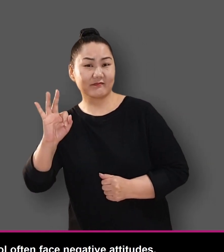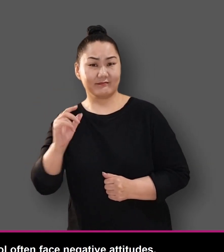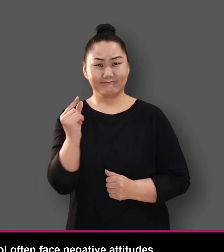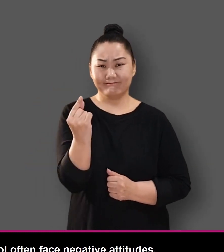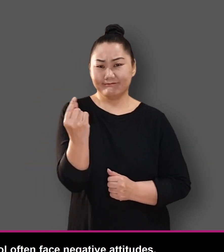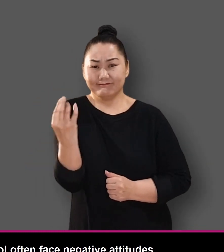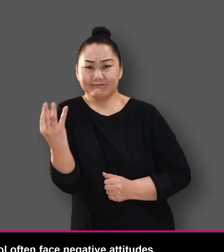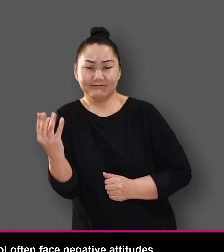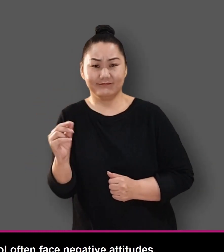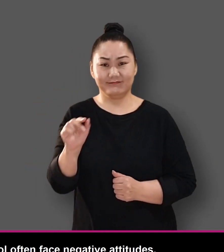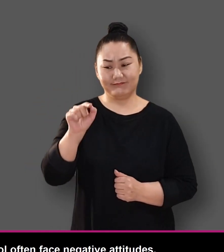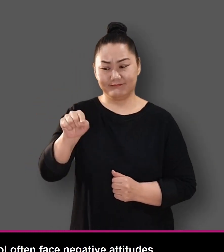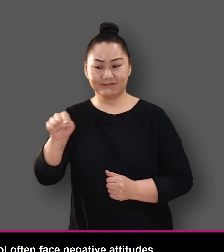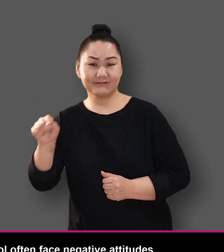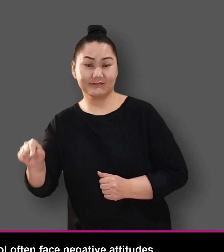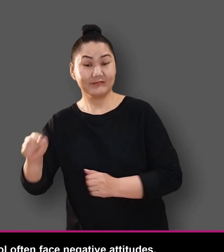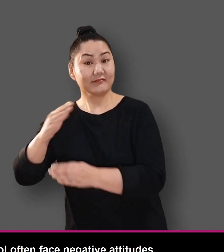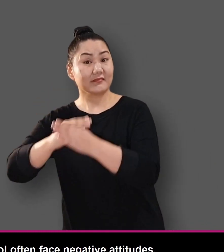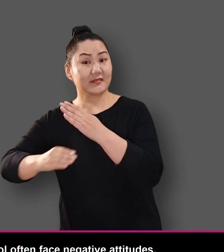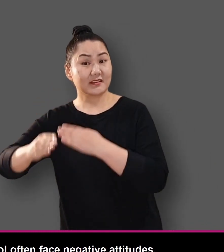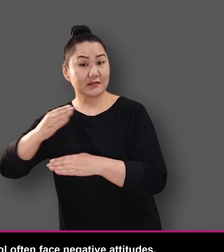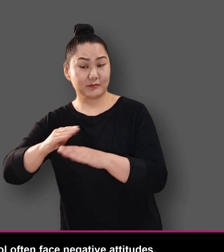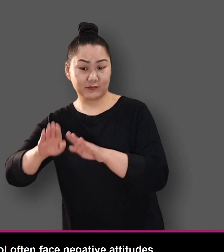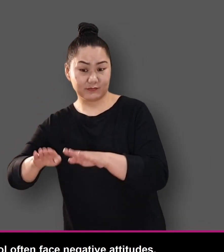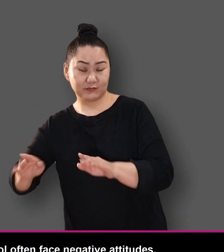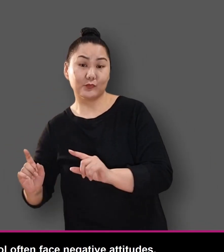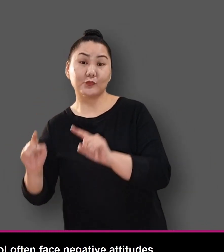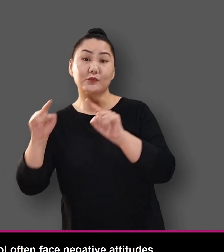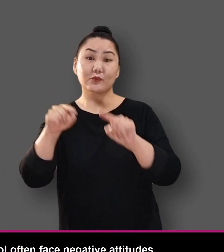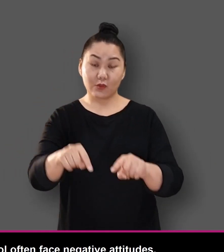Those able to go to school often face negative attitudes,